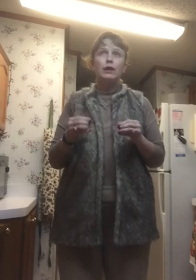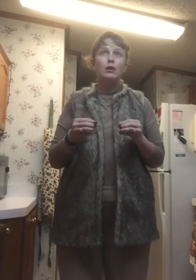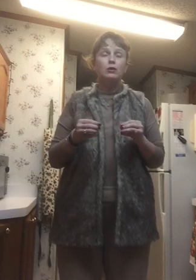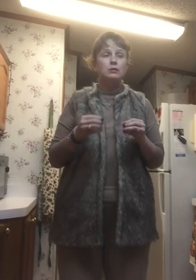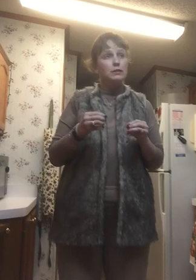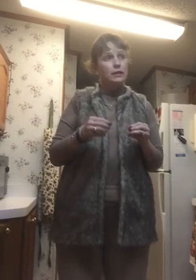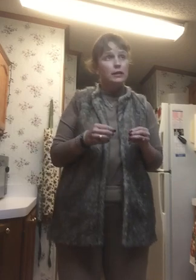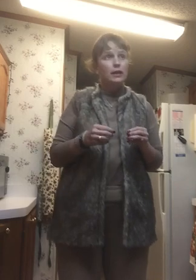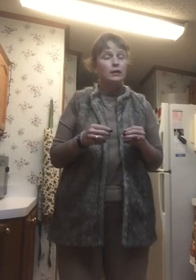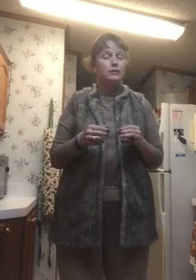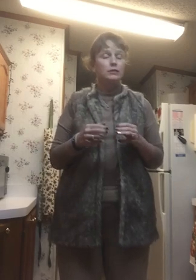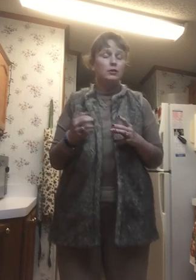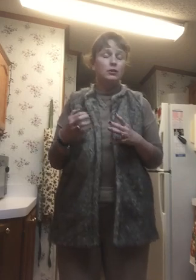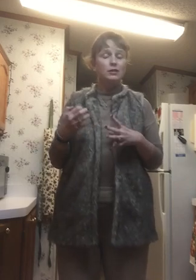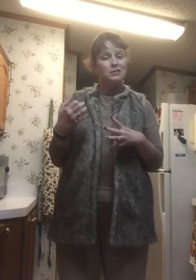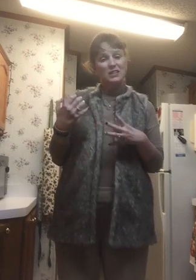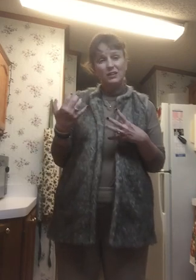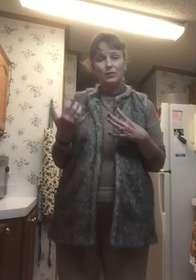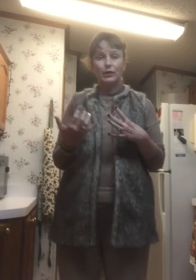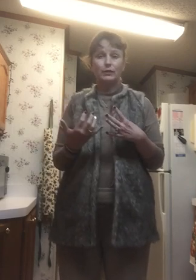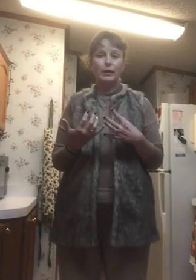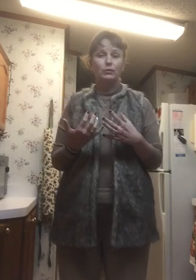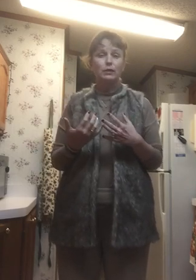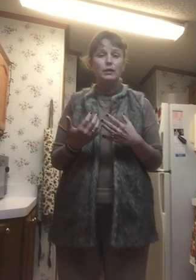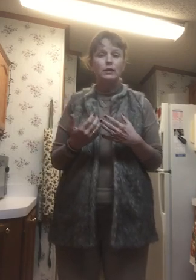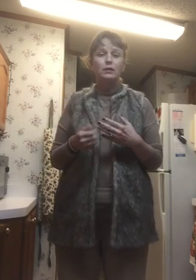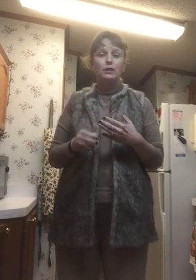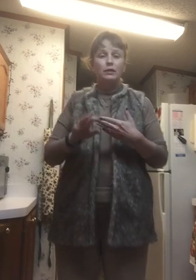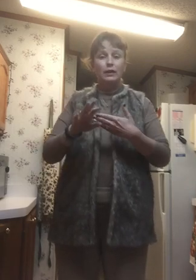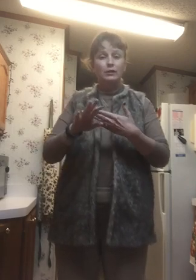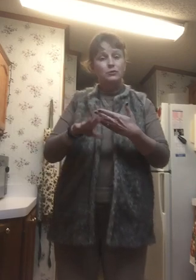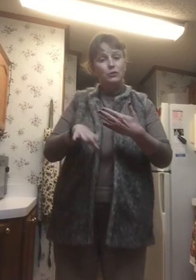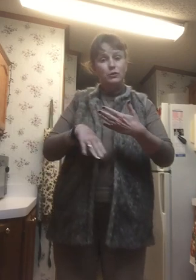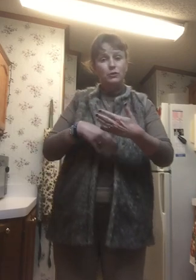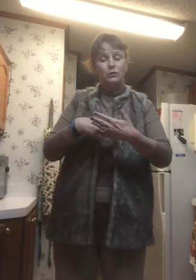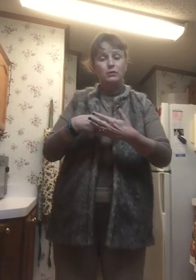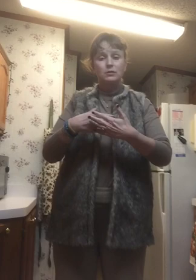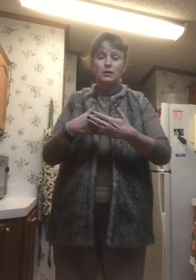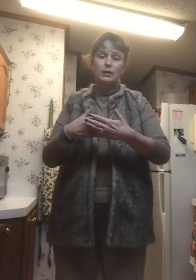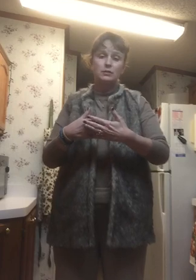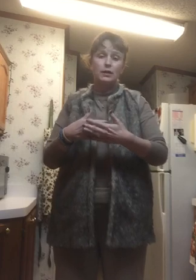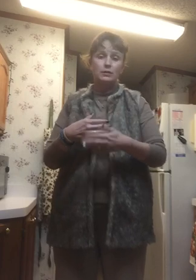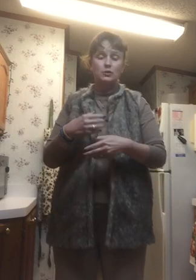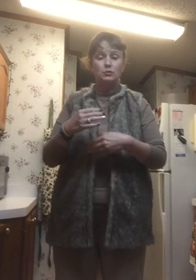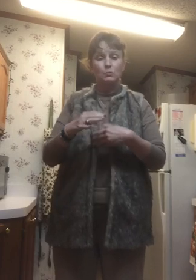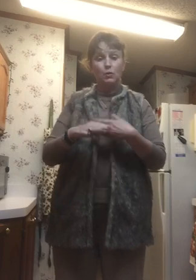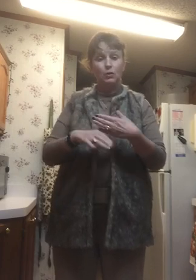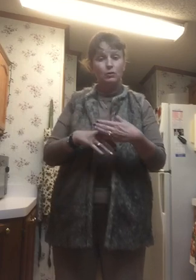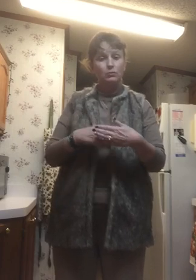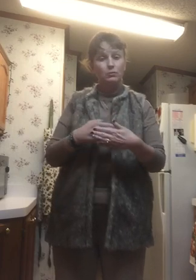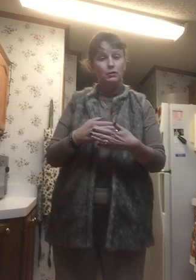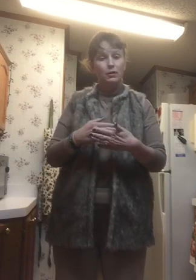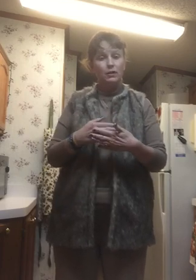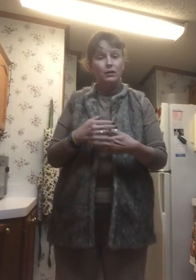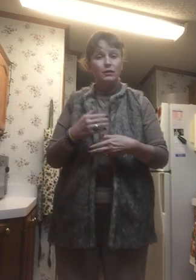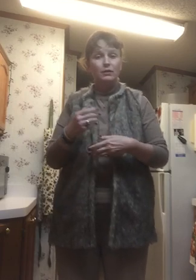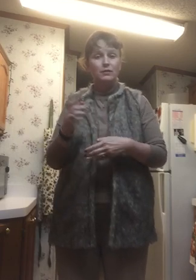they are singing and they're not singing very loudly, kind of do your signs kind of small, like